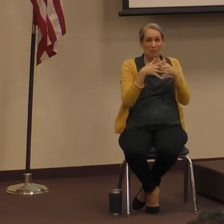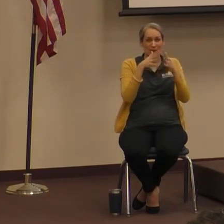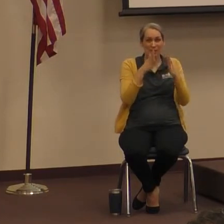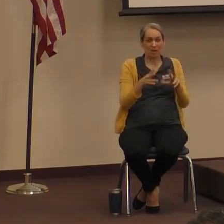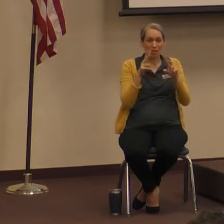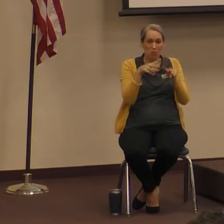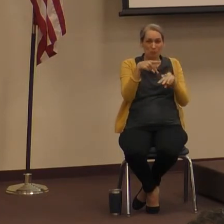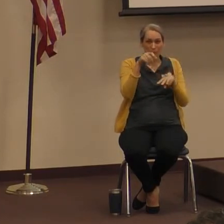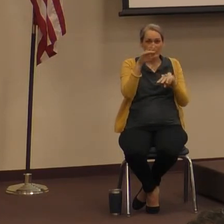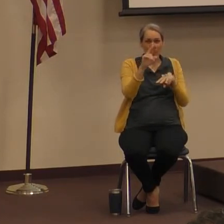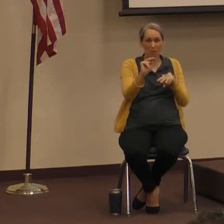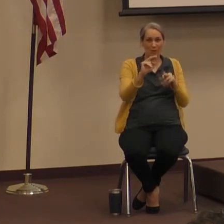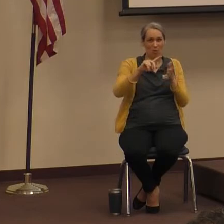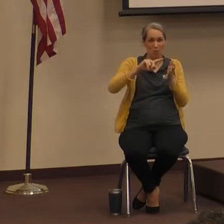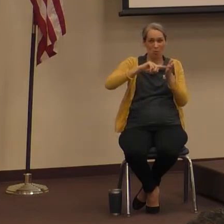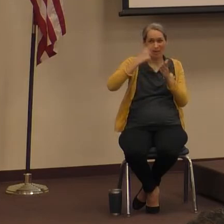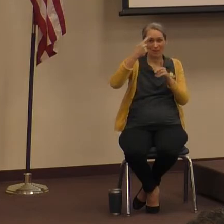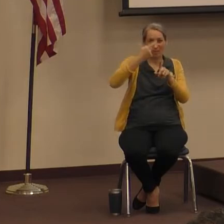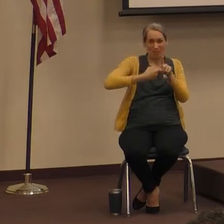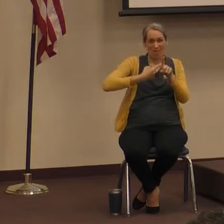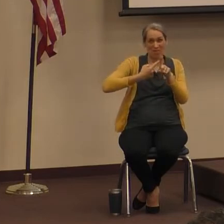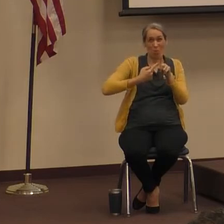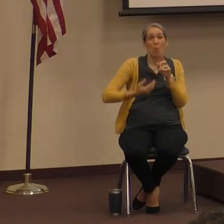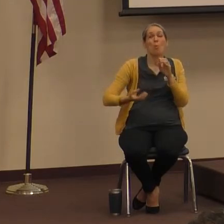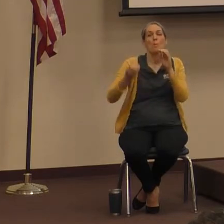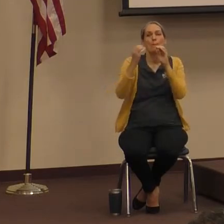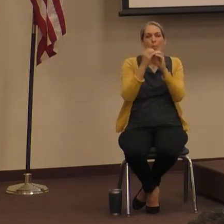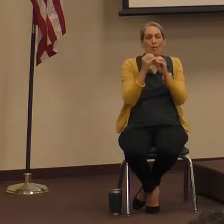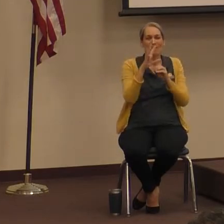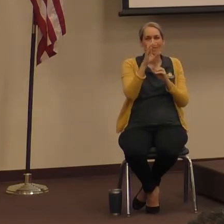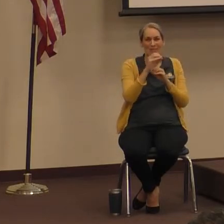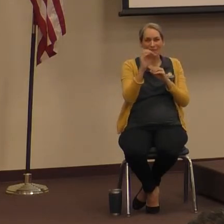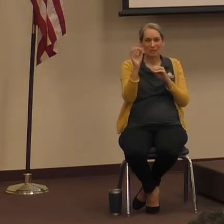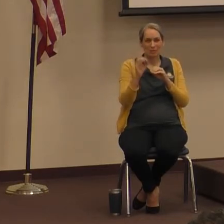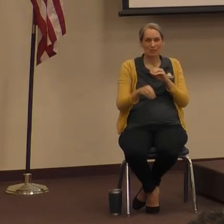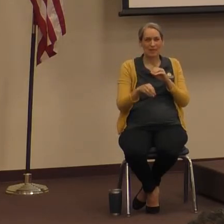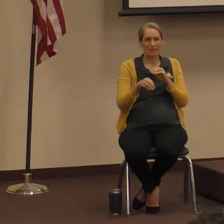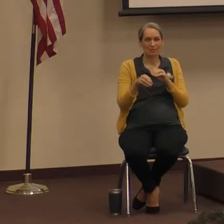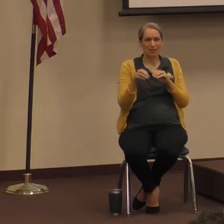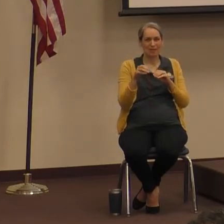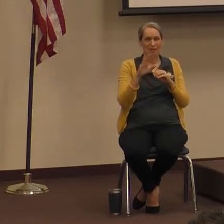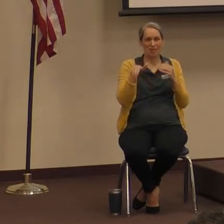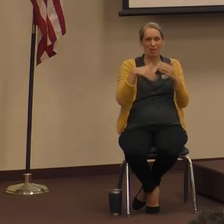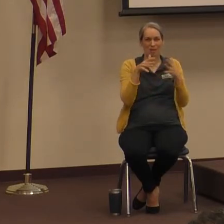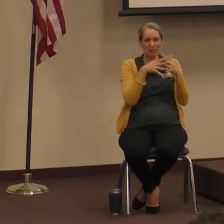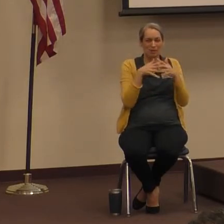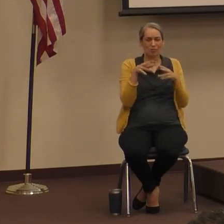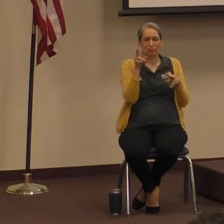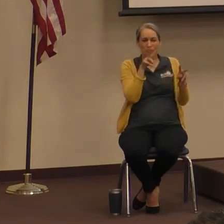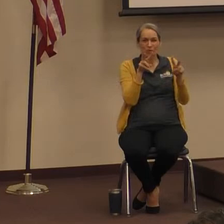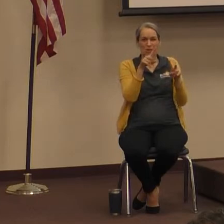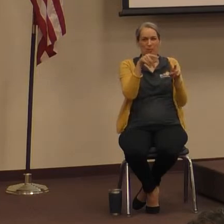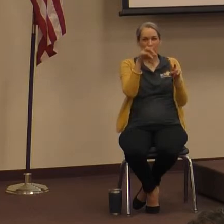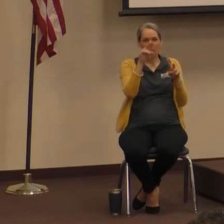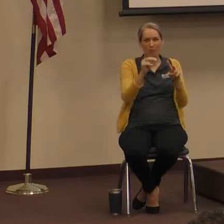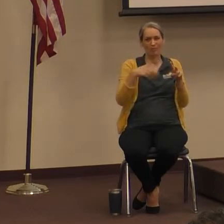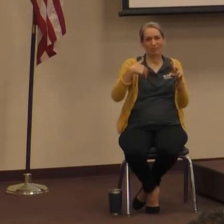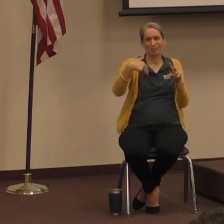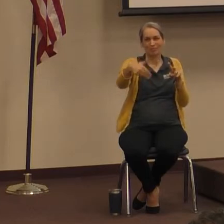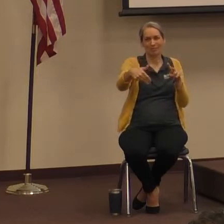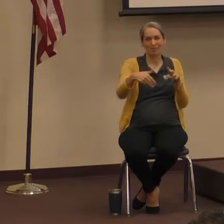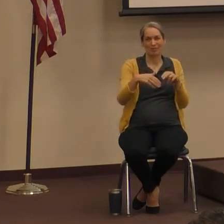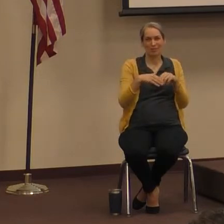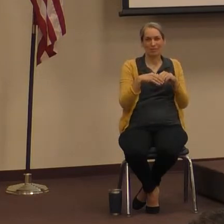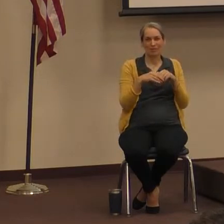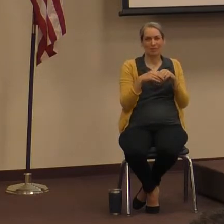month. That's over 100 million people. 51% of all Americans seek out porn at least occasionally. 11% of American males view porn